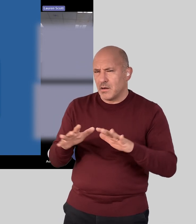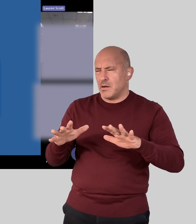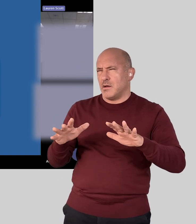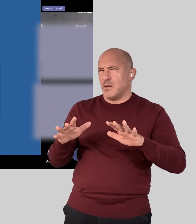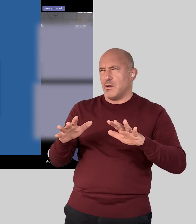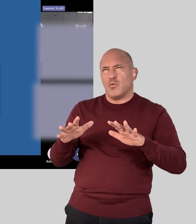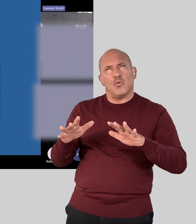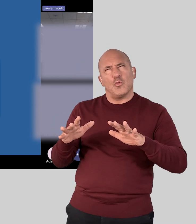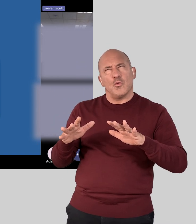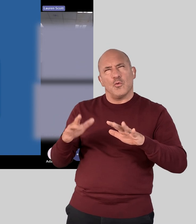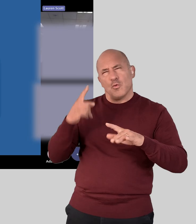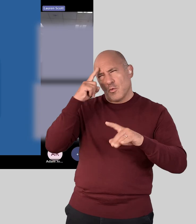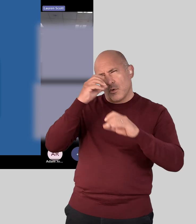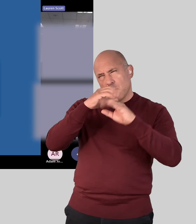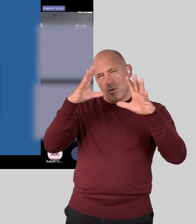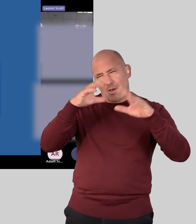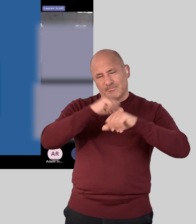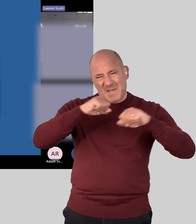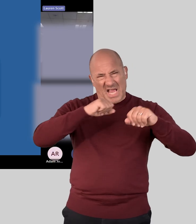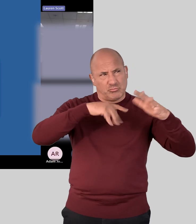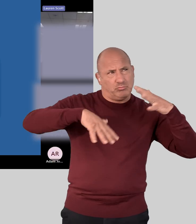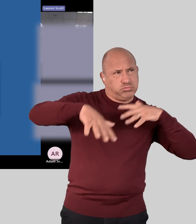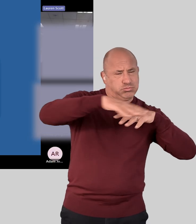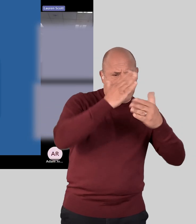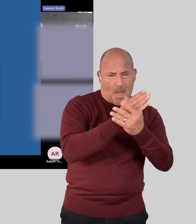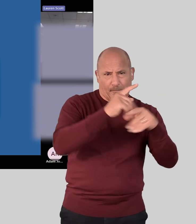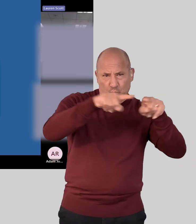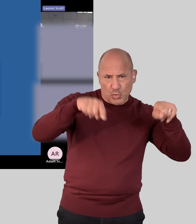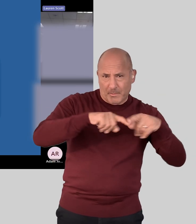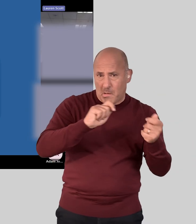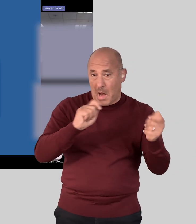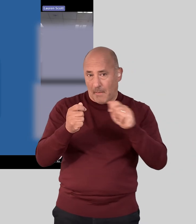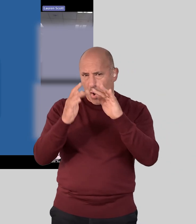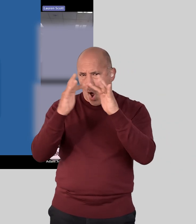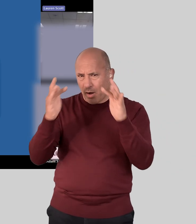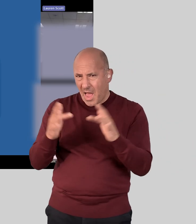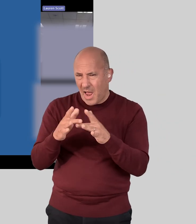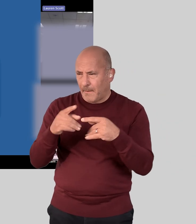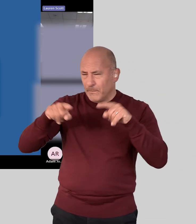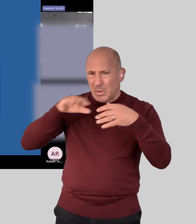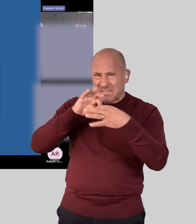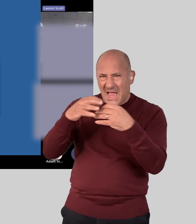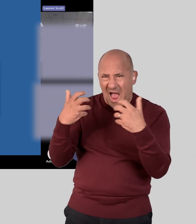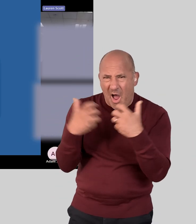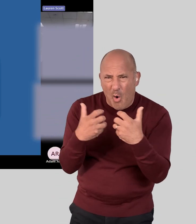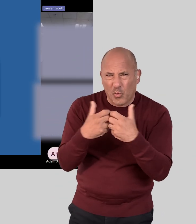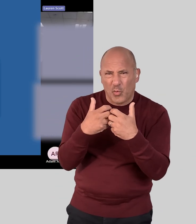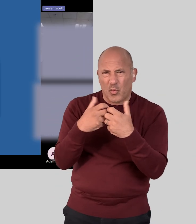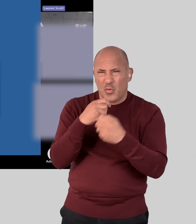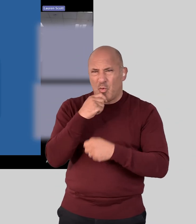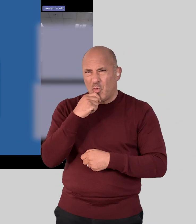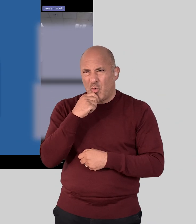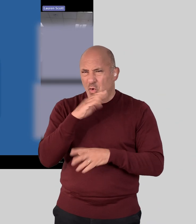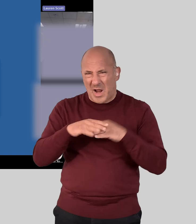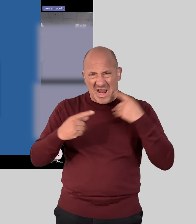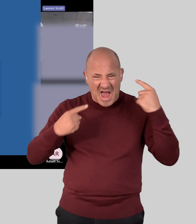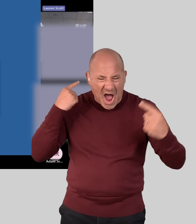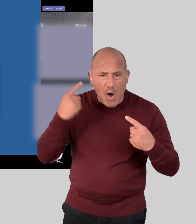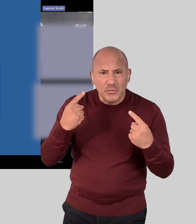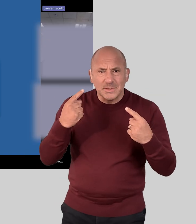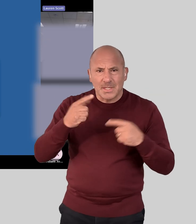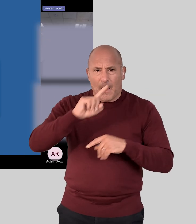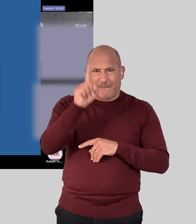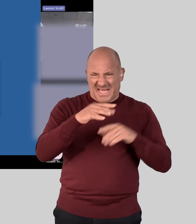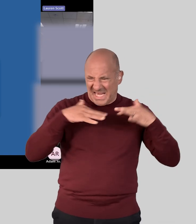like a lot of that shifts how we perceive the movement, how we engage with the music as well, it not being sort of like really